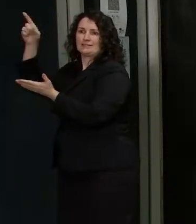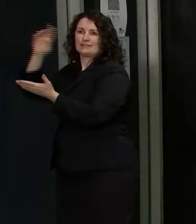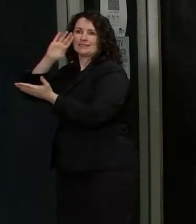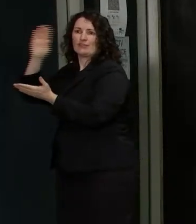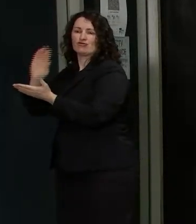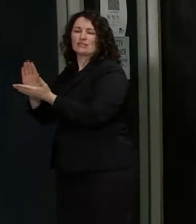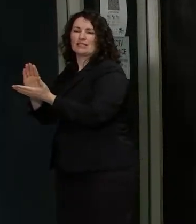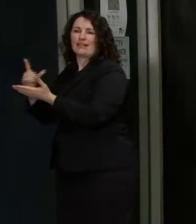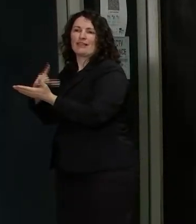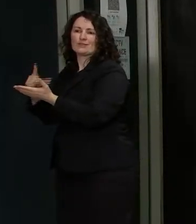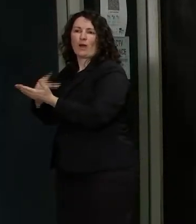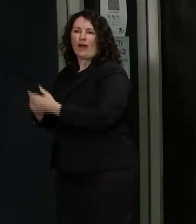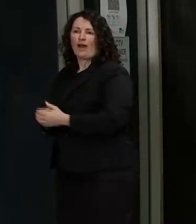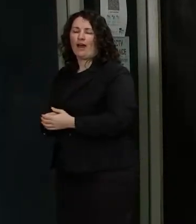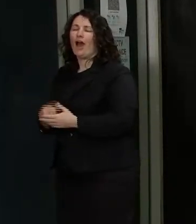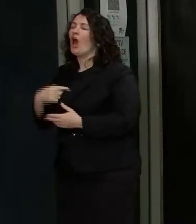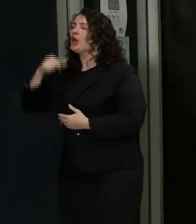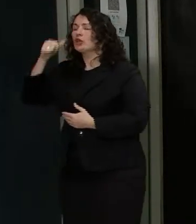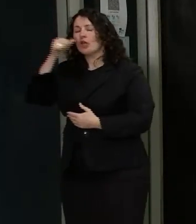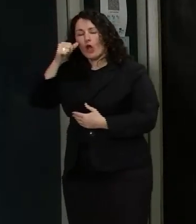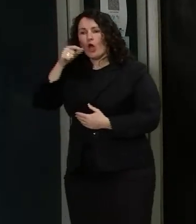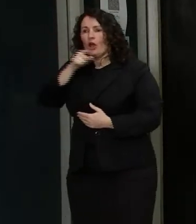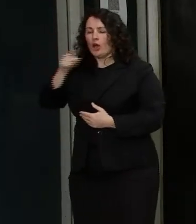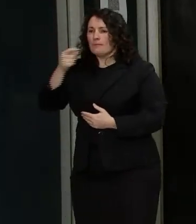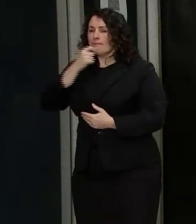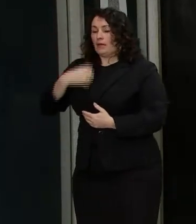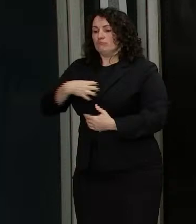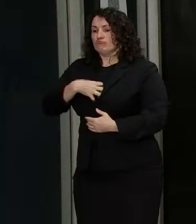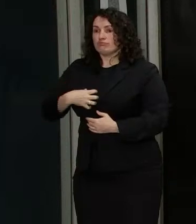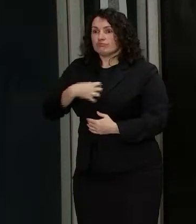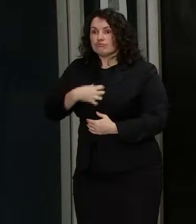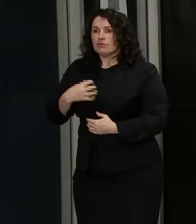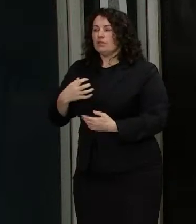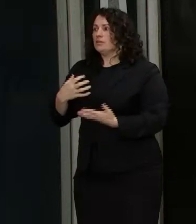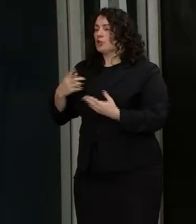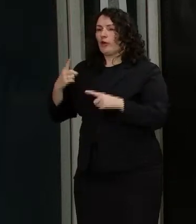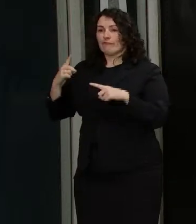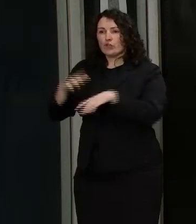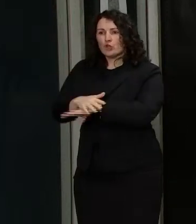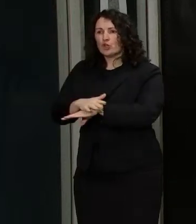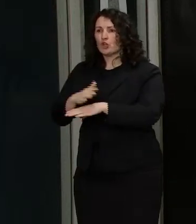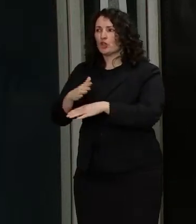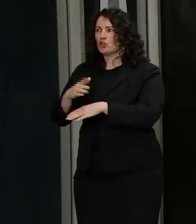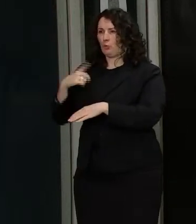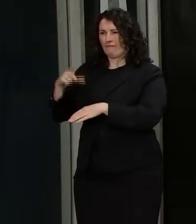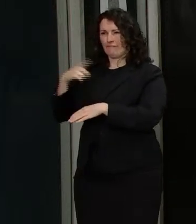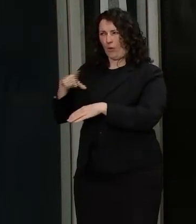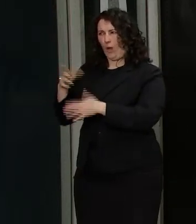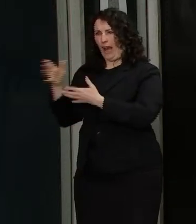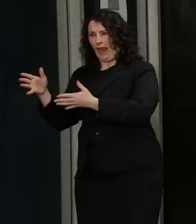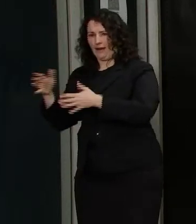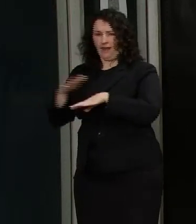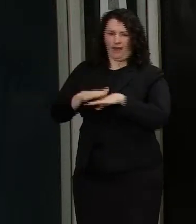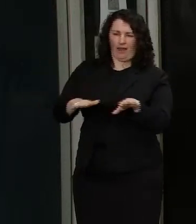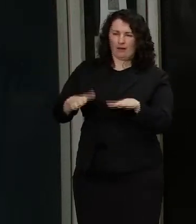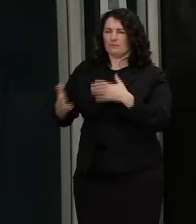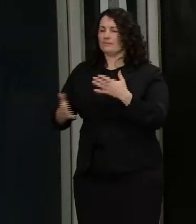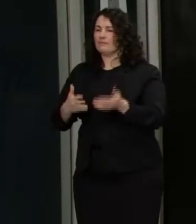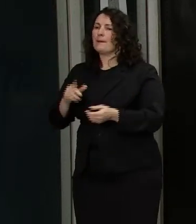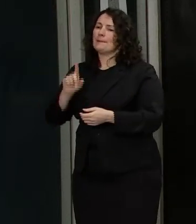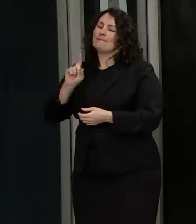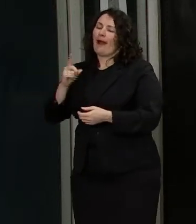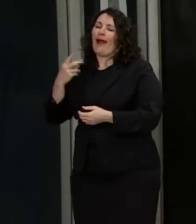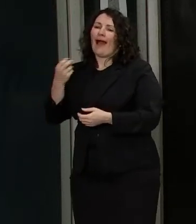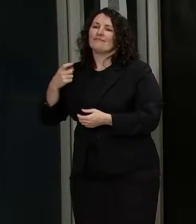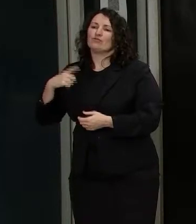place. I know it's difficult for families, I know it's difficult for businesses, but every setting that we have in place, there's a reason for